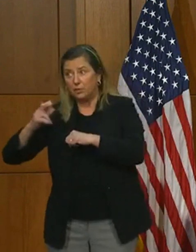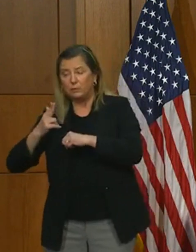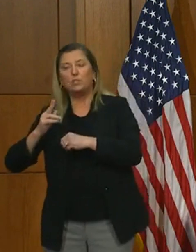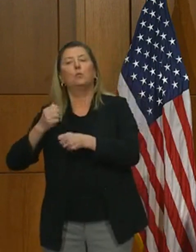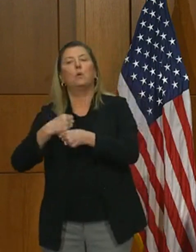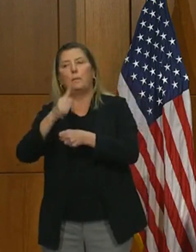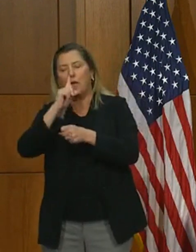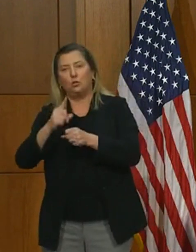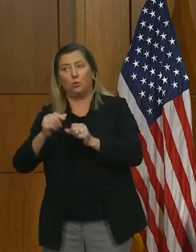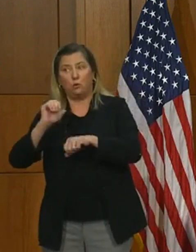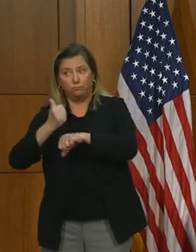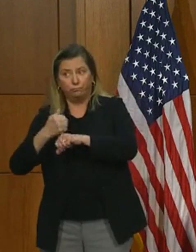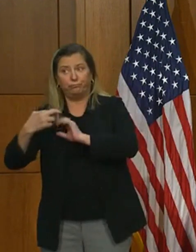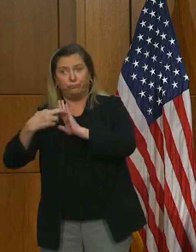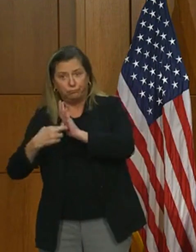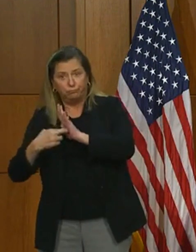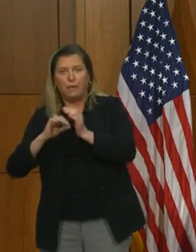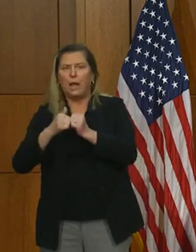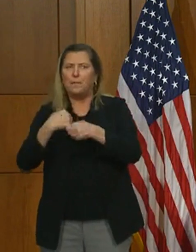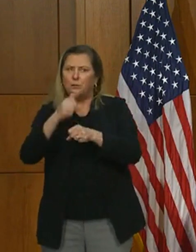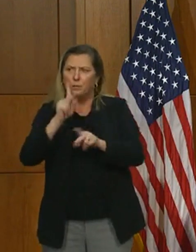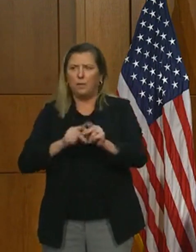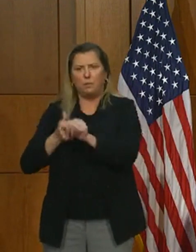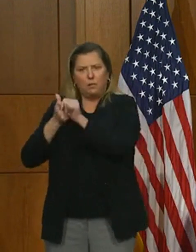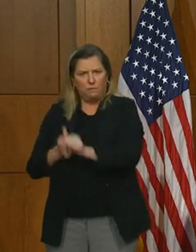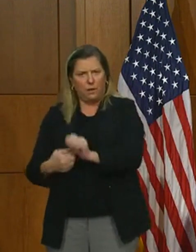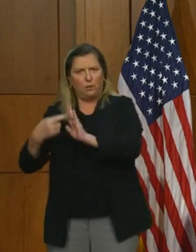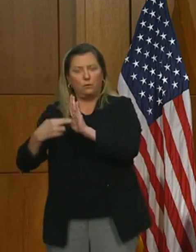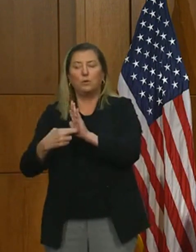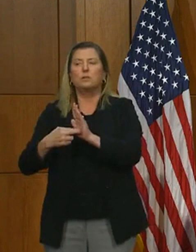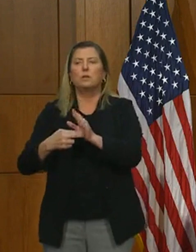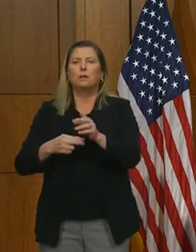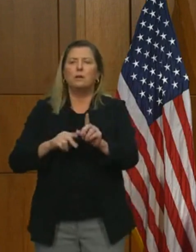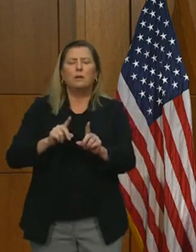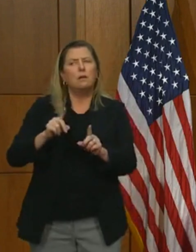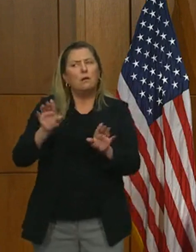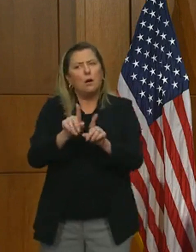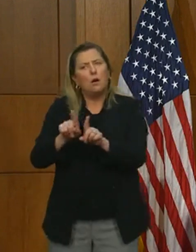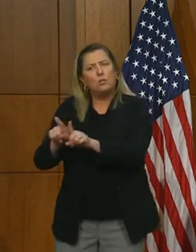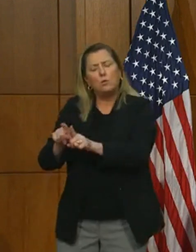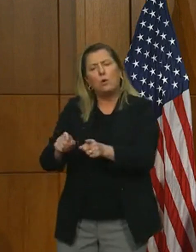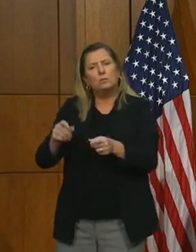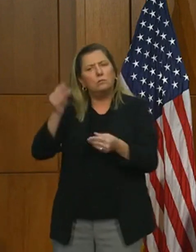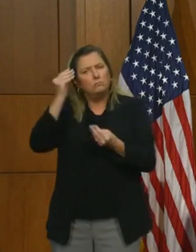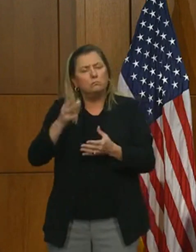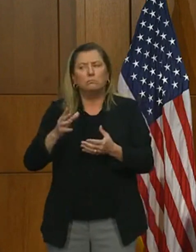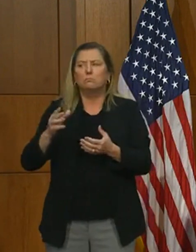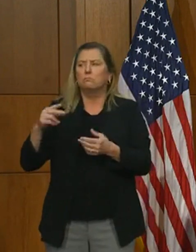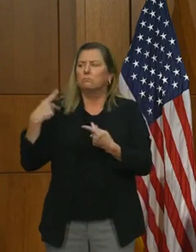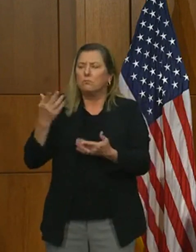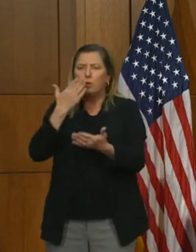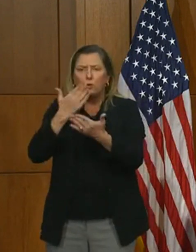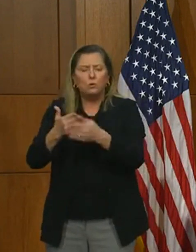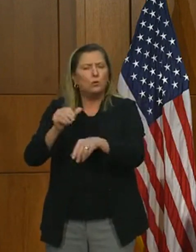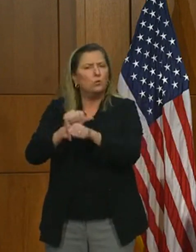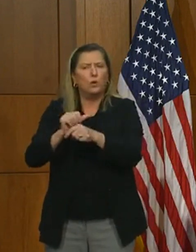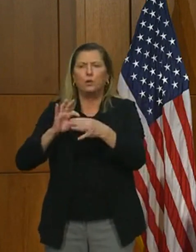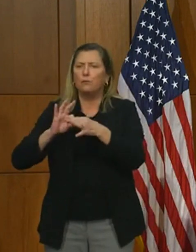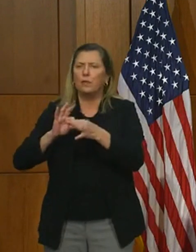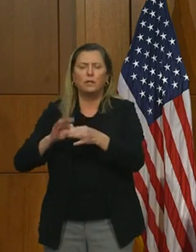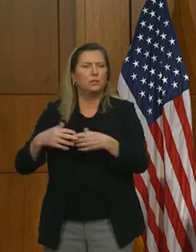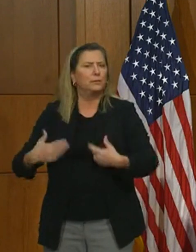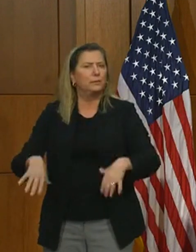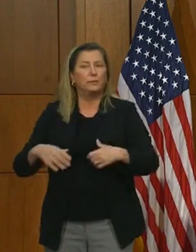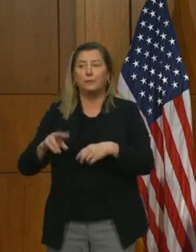that they are met. And before Mayor Dyer comes to the podium, we have had a wonderful working relationship